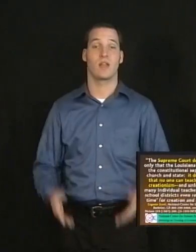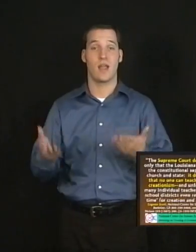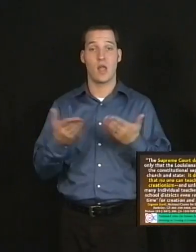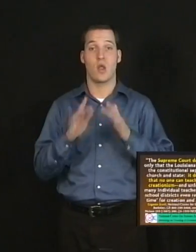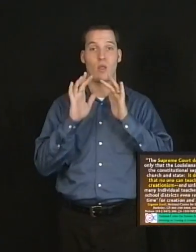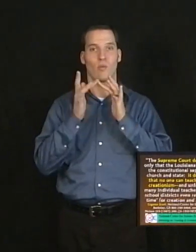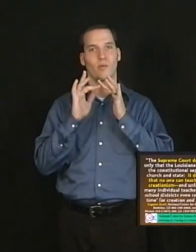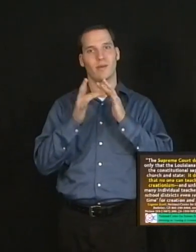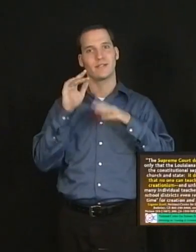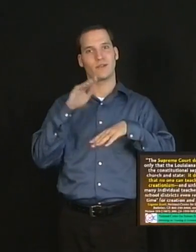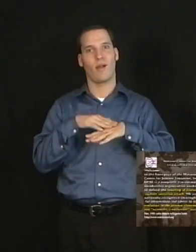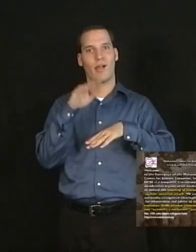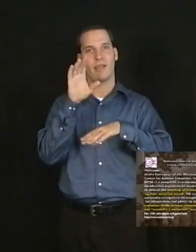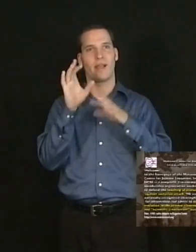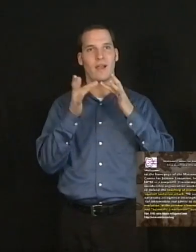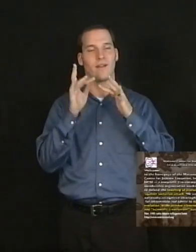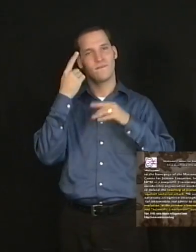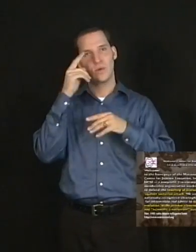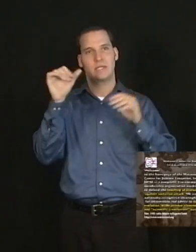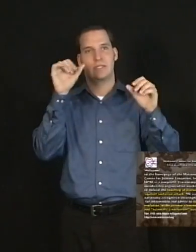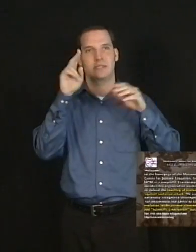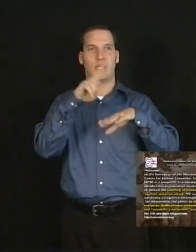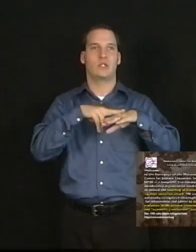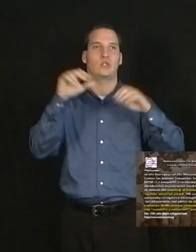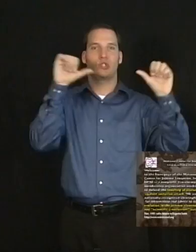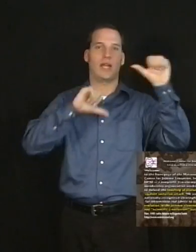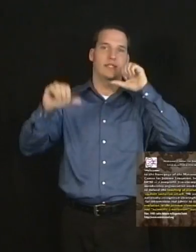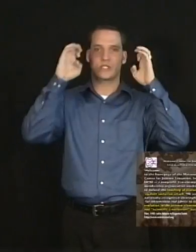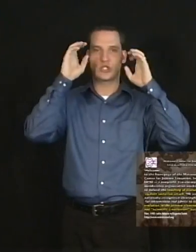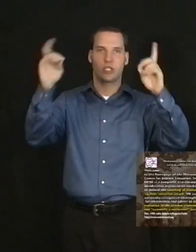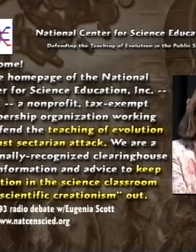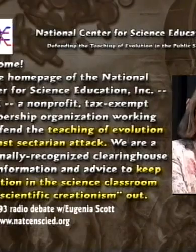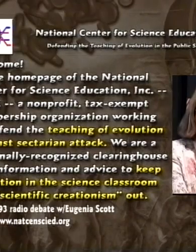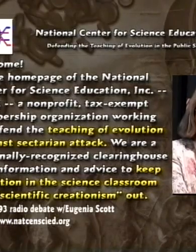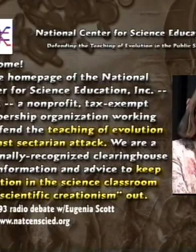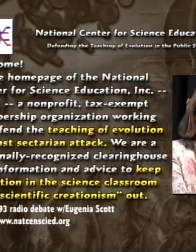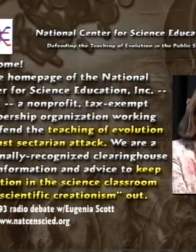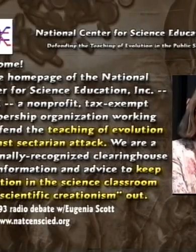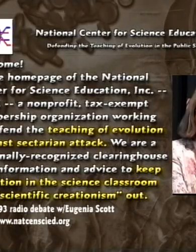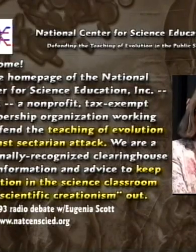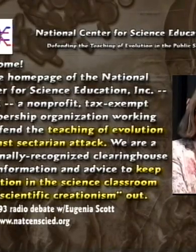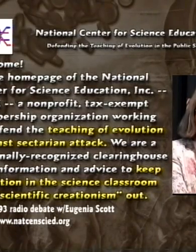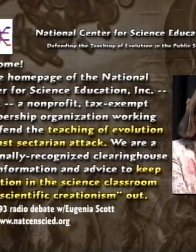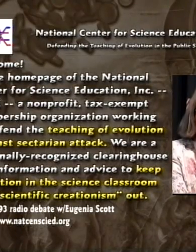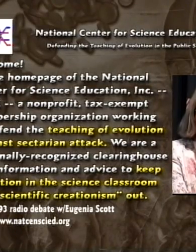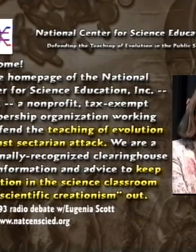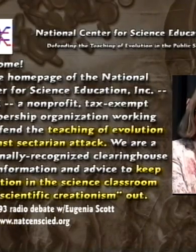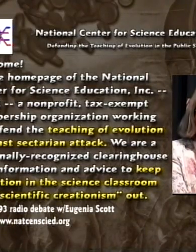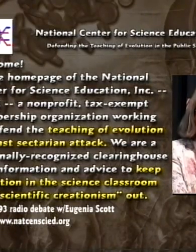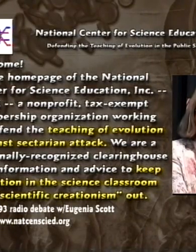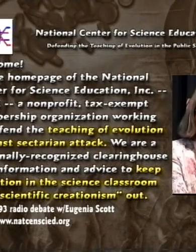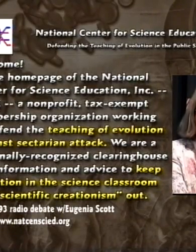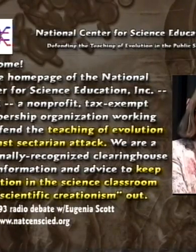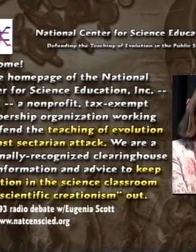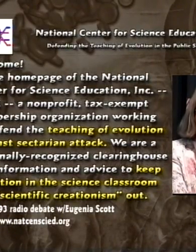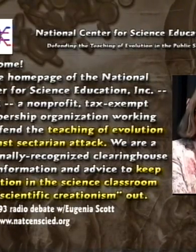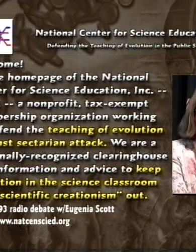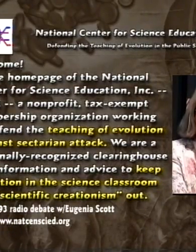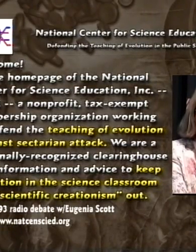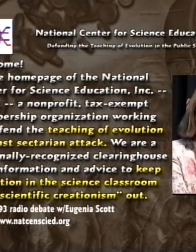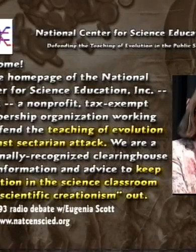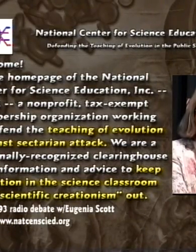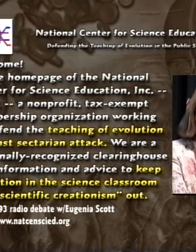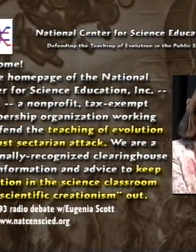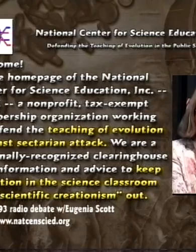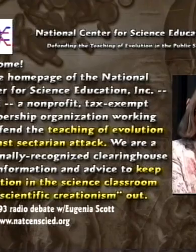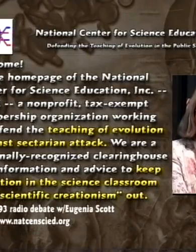the National Center for Science Education. Welcome to the home page of NCSE, a non-profit,